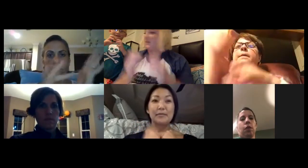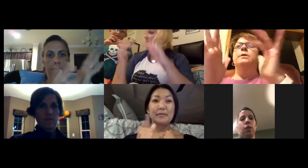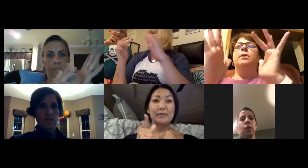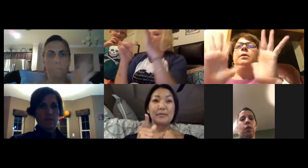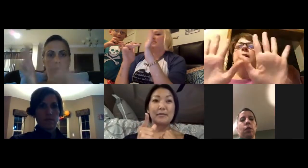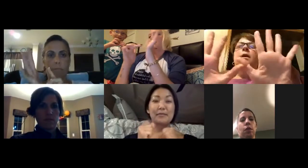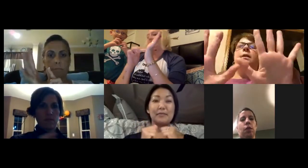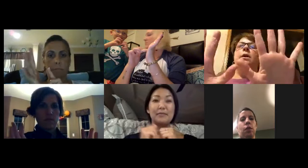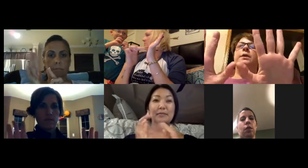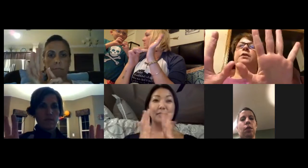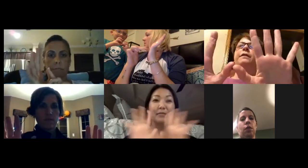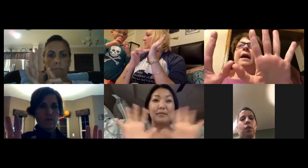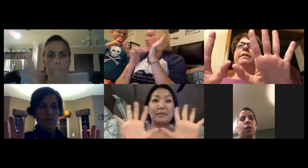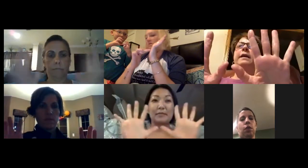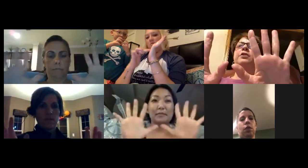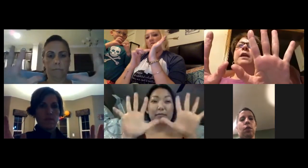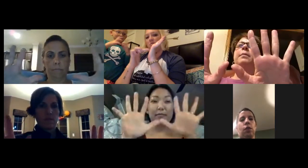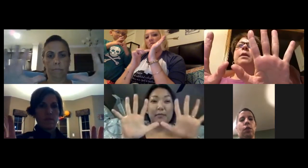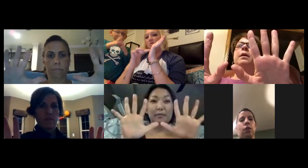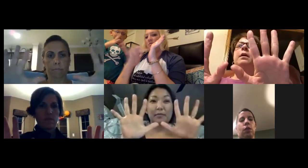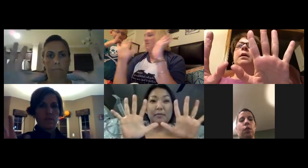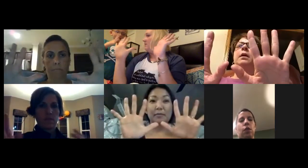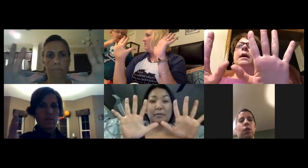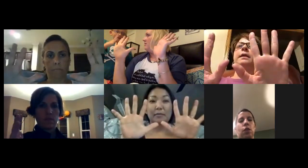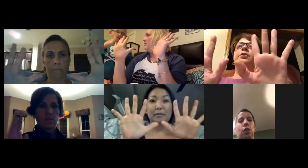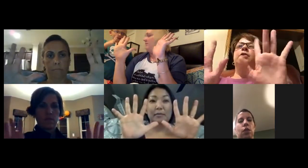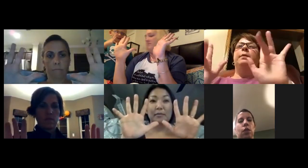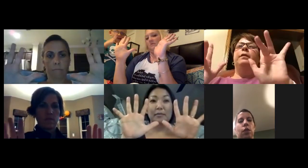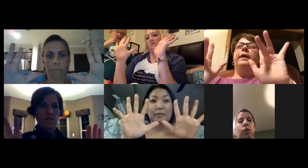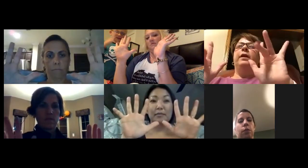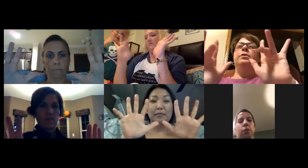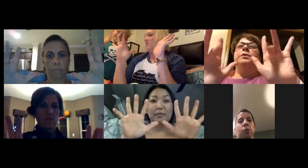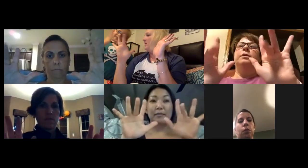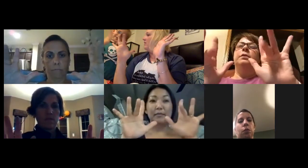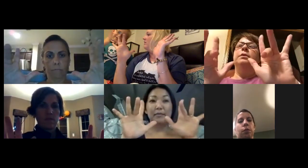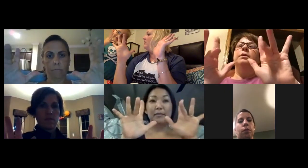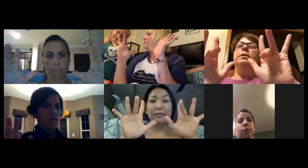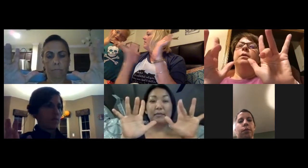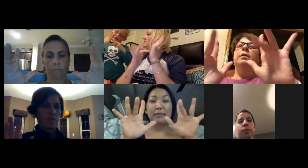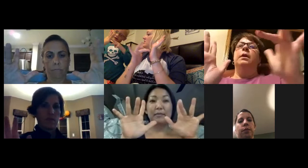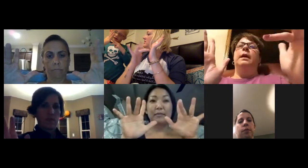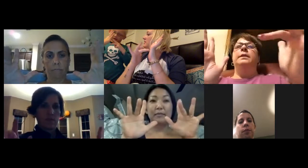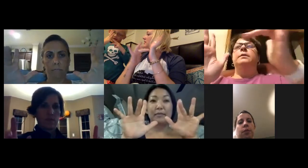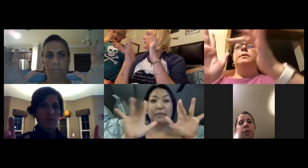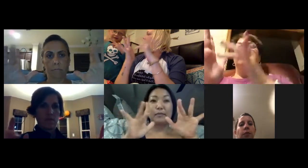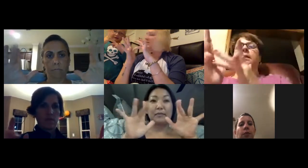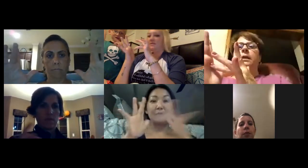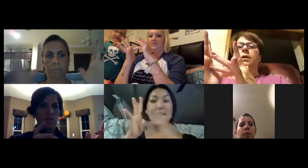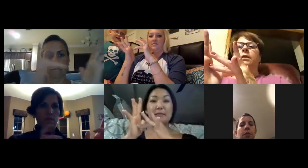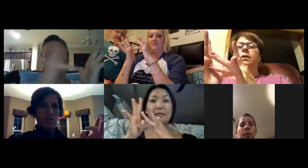So it's always your 5-hand shape and it's your middle fingers and it's to here